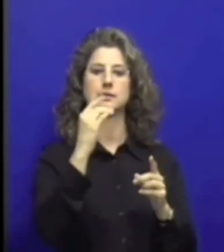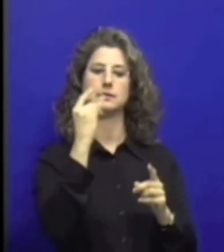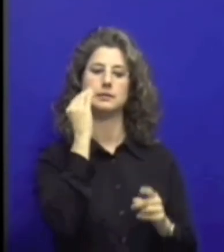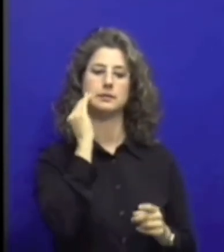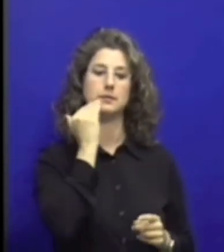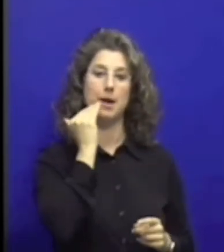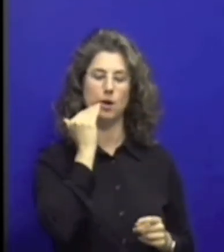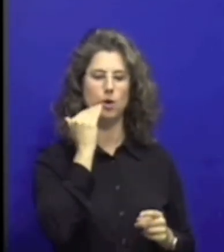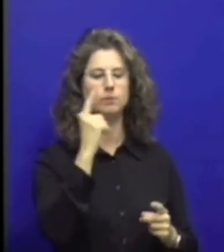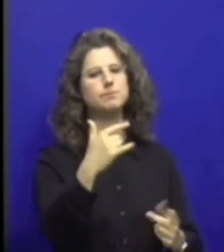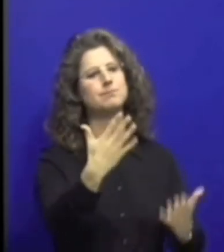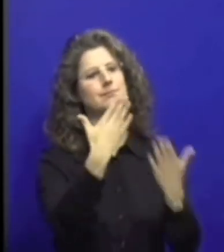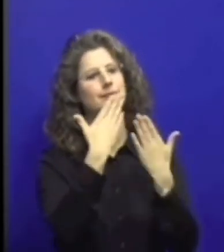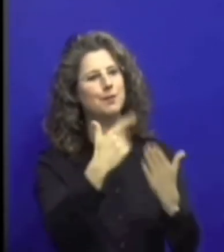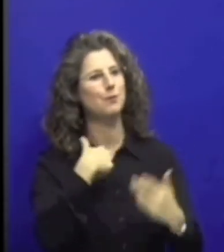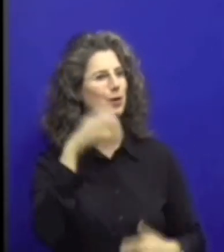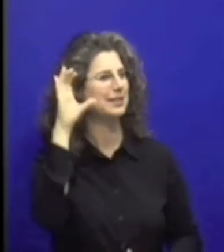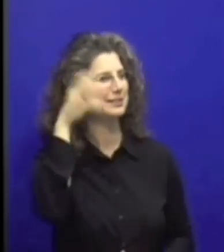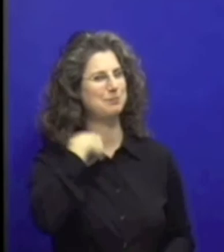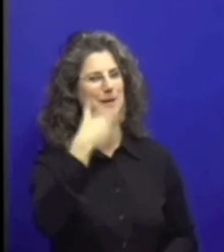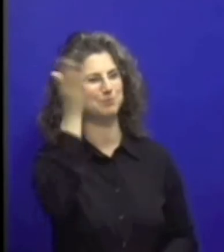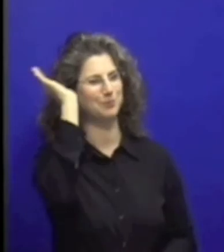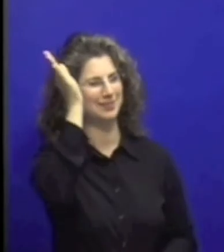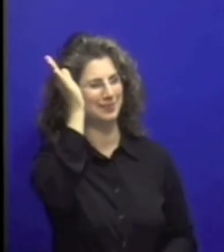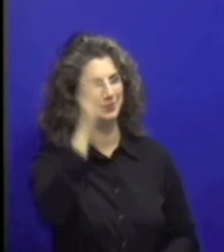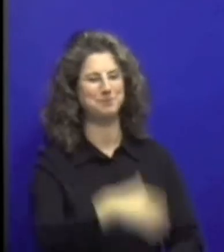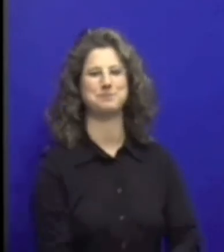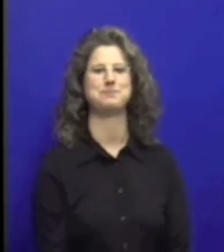Thank you very much for listening to this presentation.